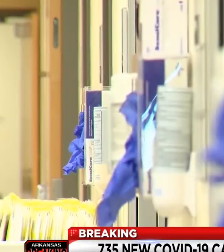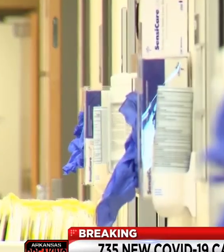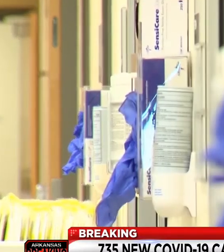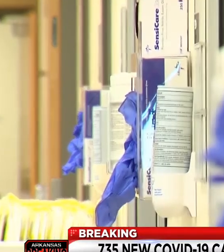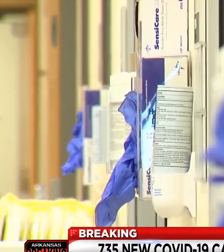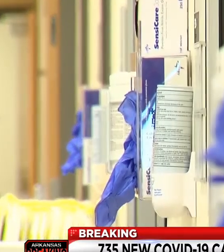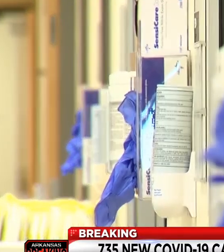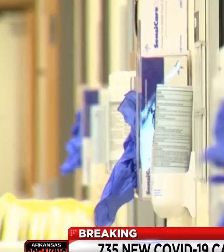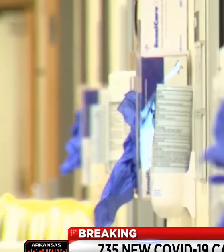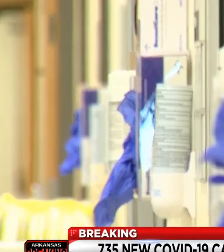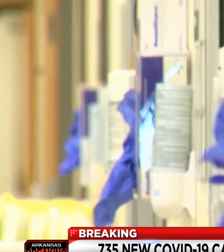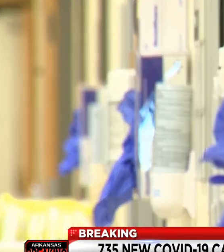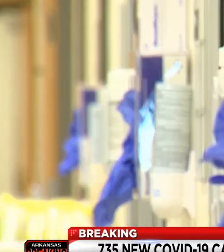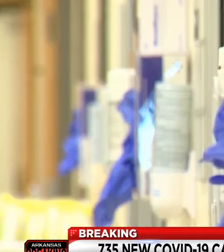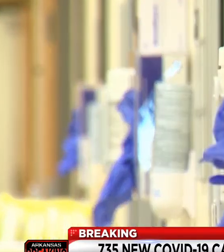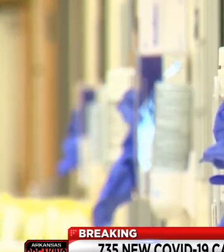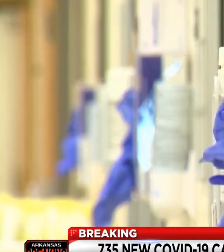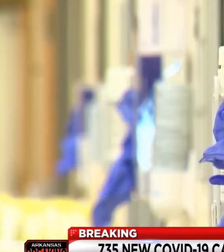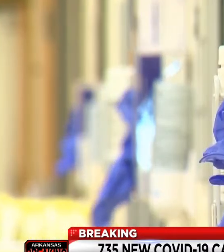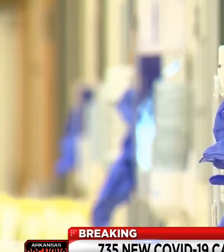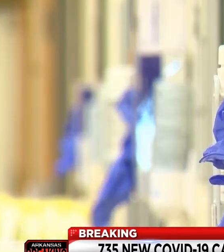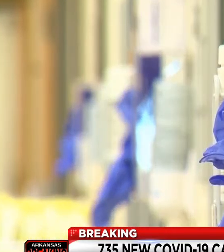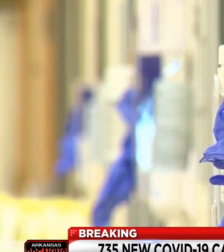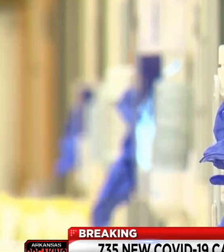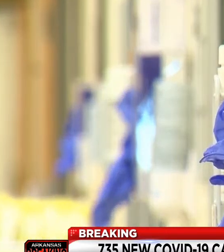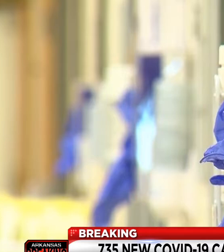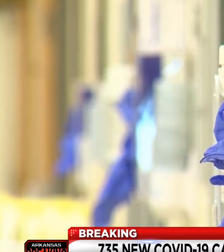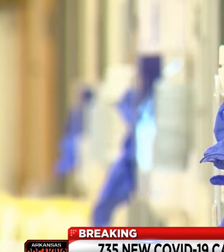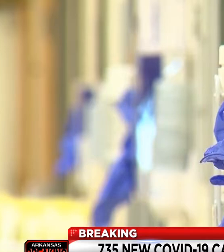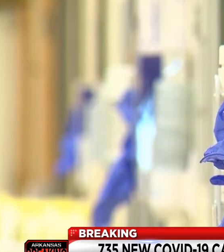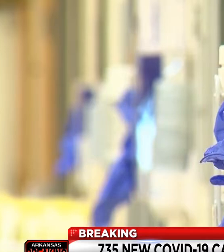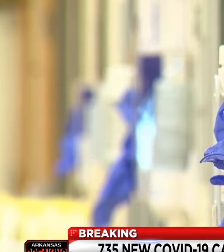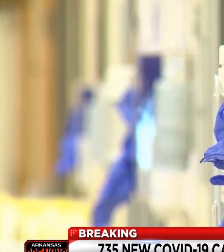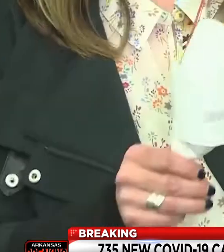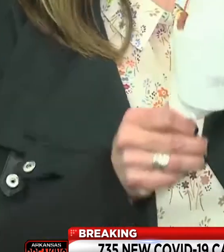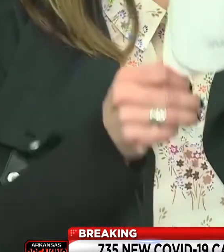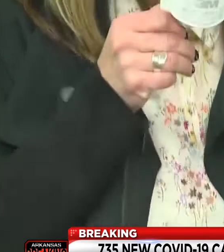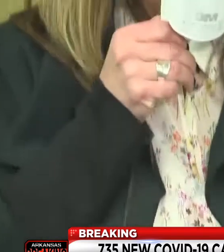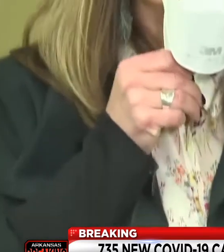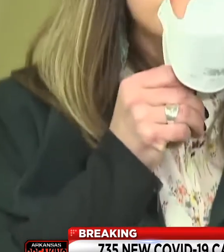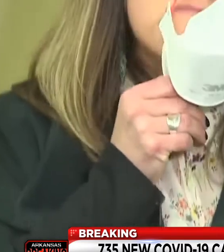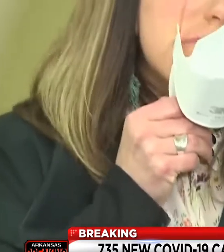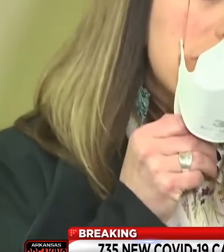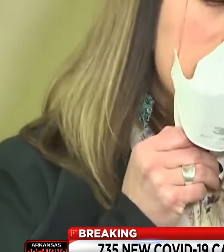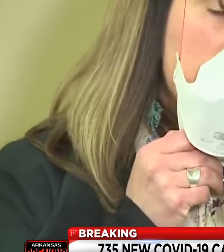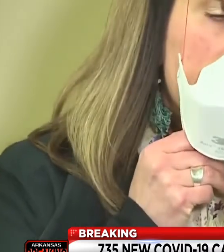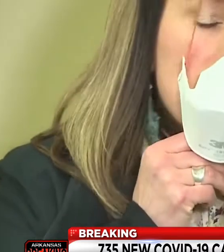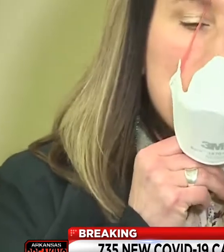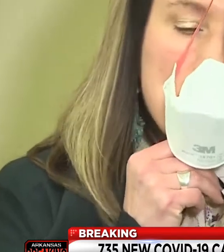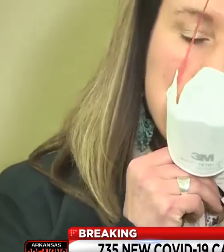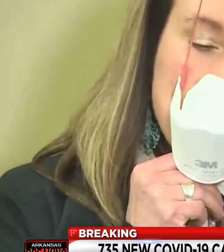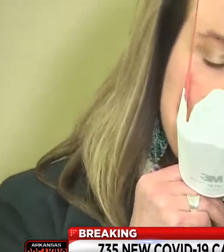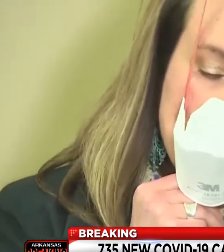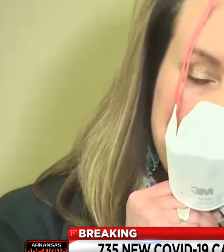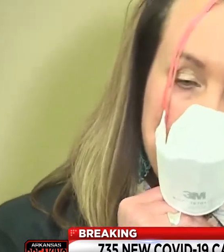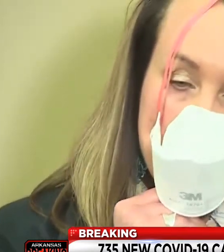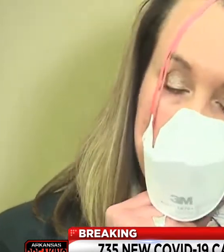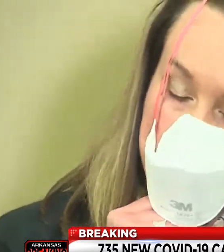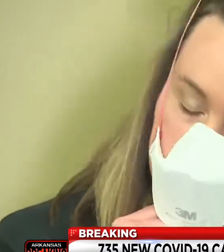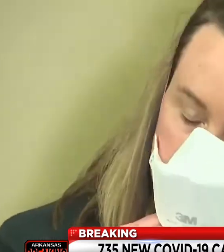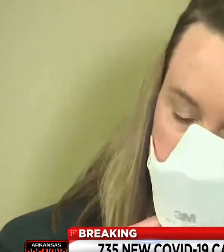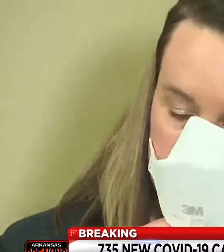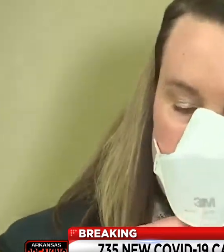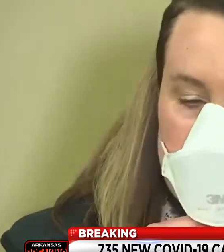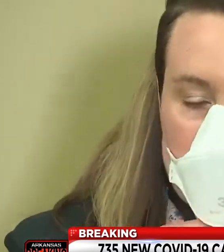and you will be better off. Really, it's been all week, and even last week, there